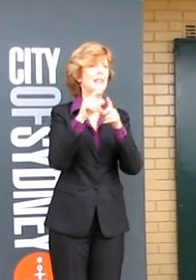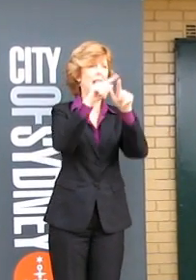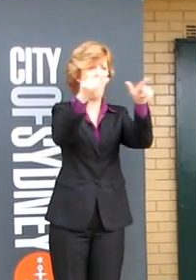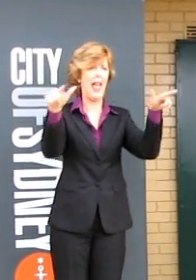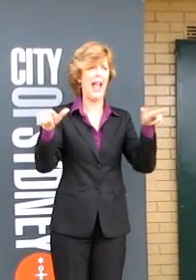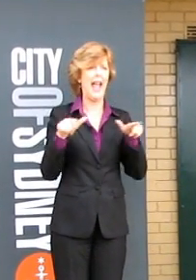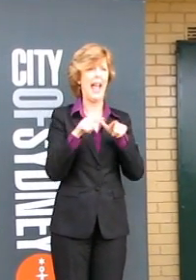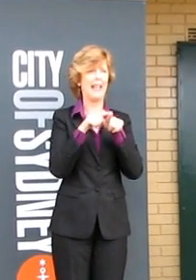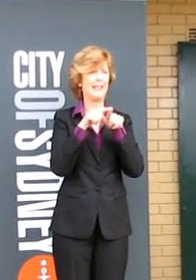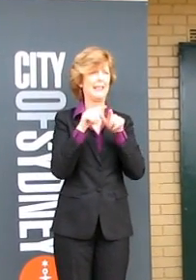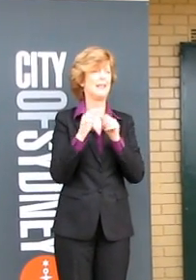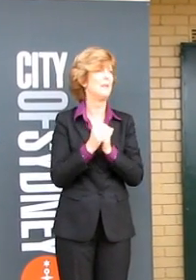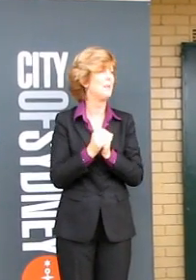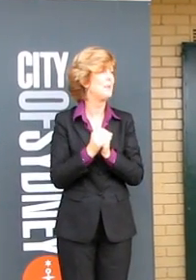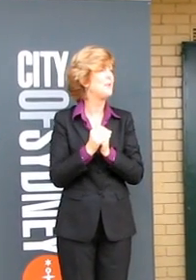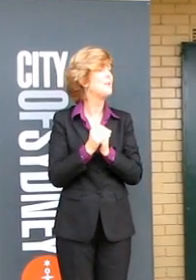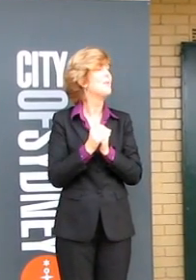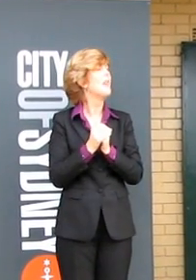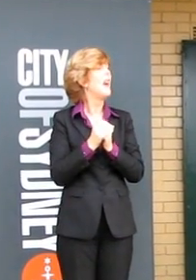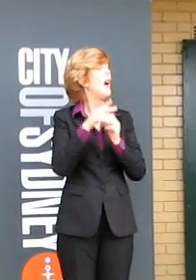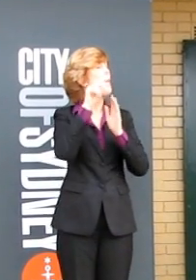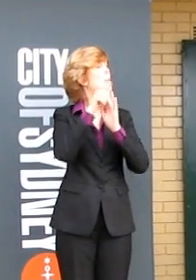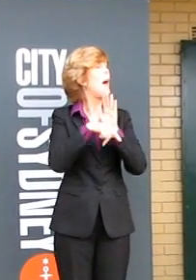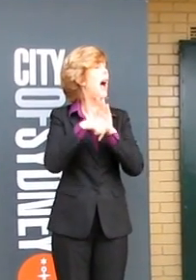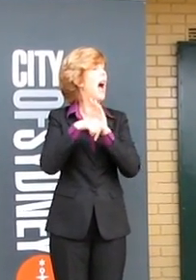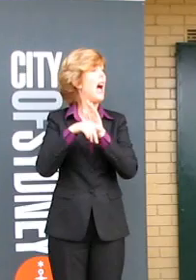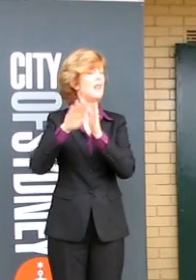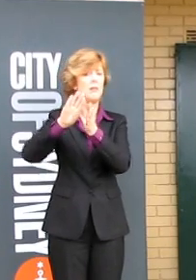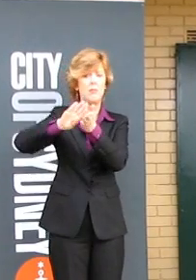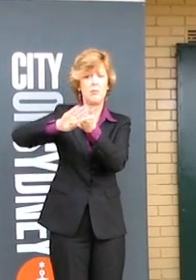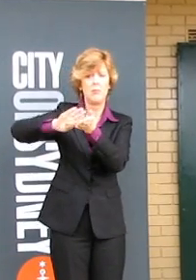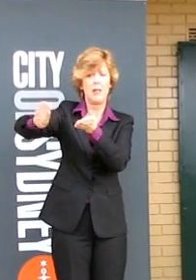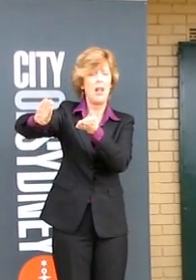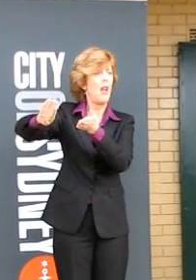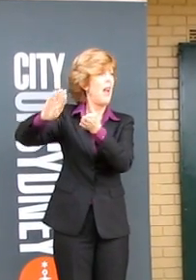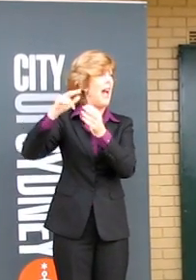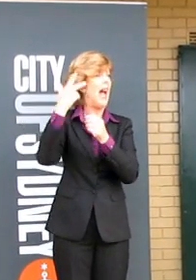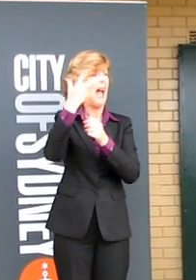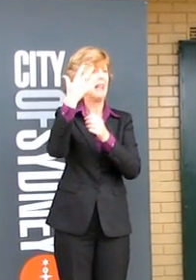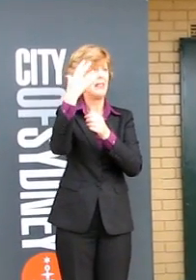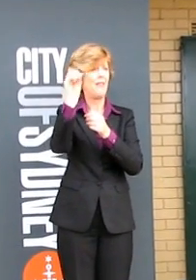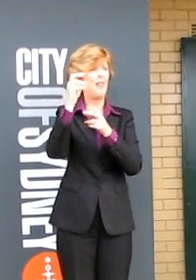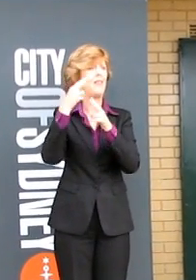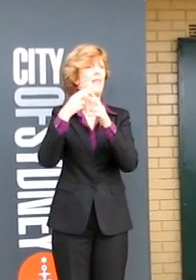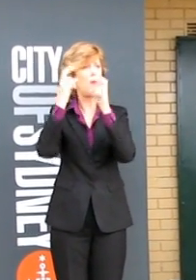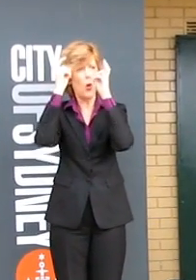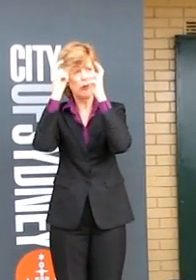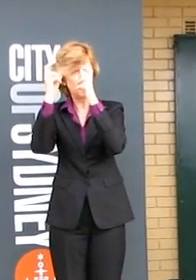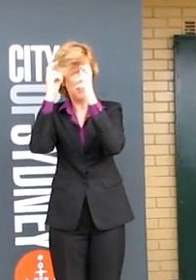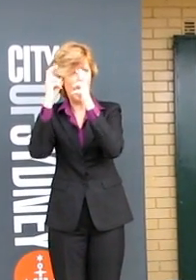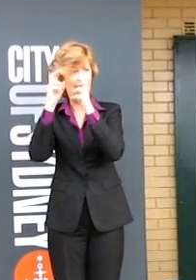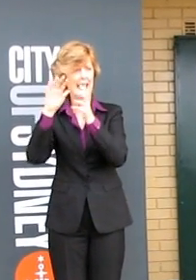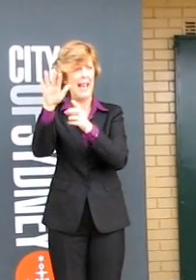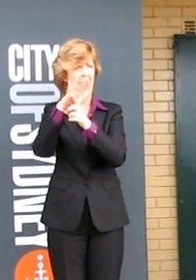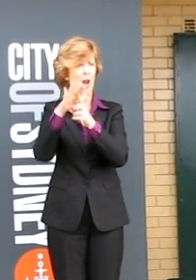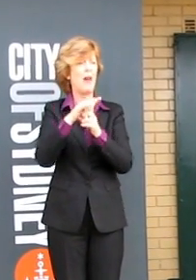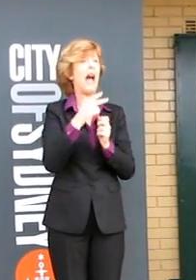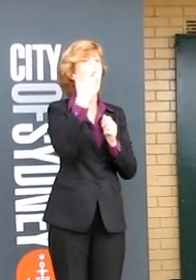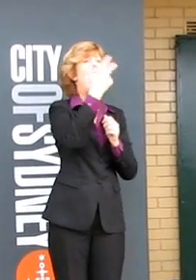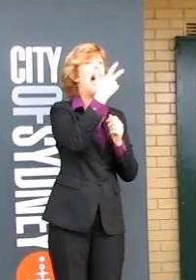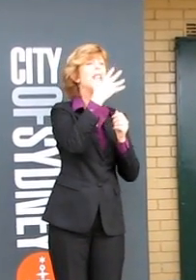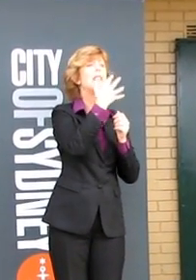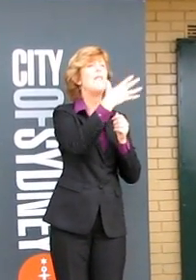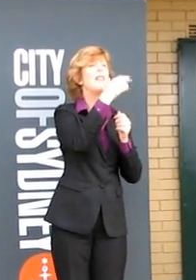Street. A portion of the paddocks was carved off in 1850 for the railway terminus, and in 1856